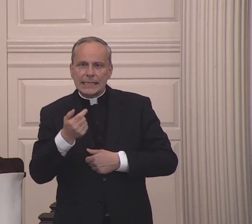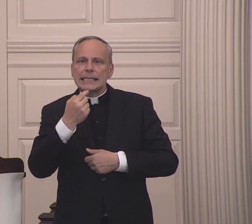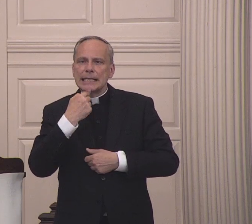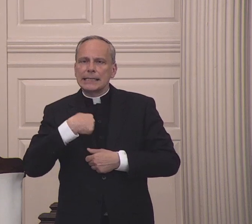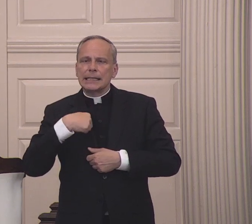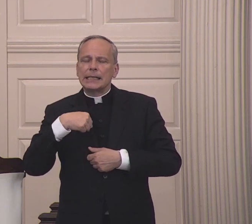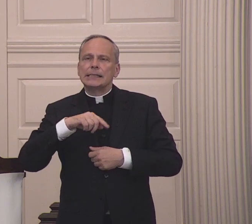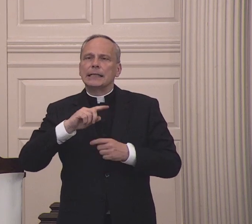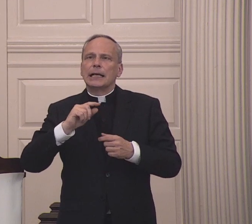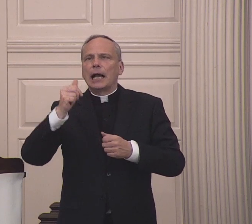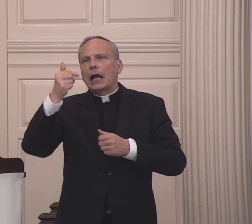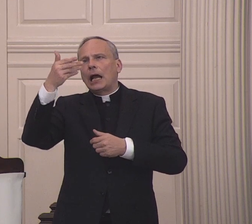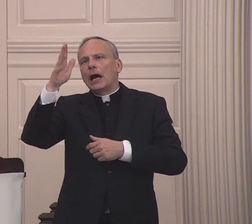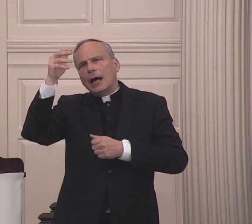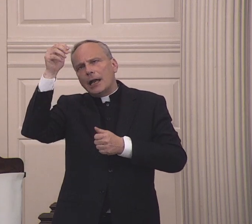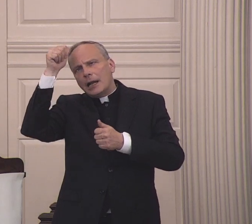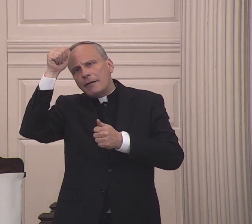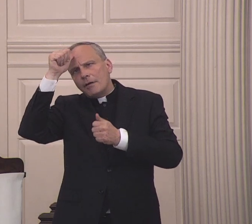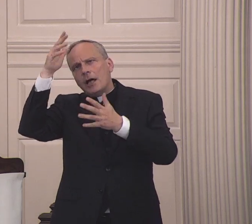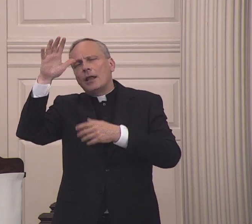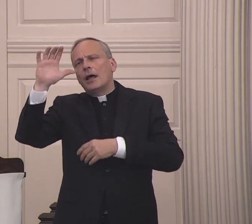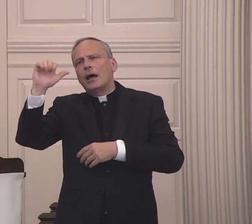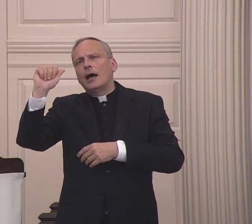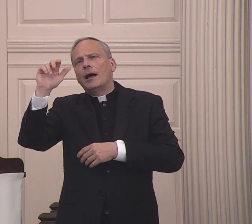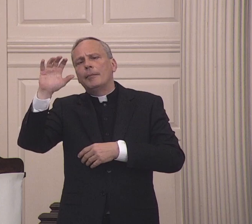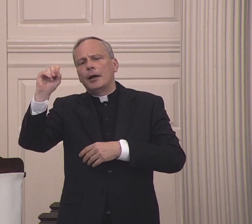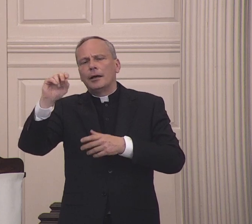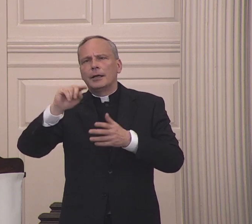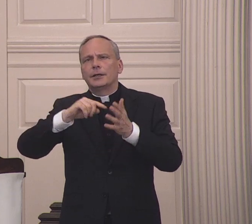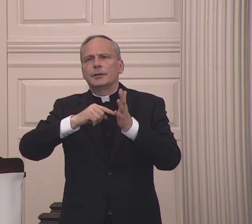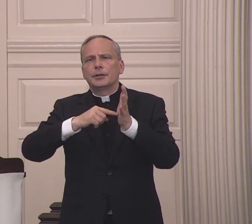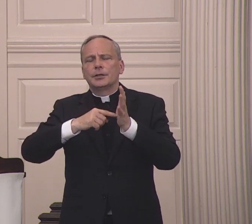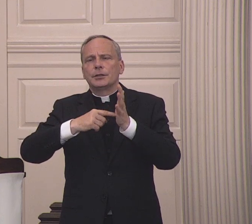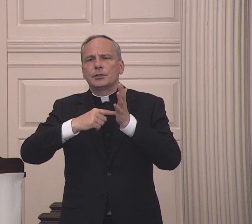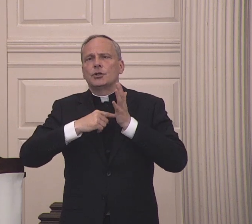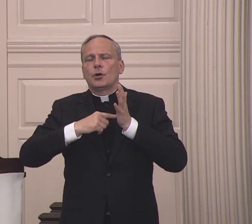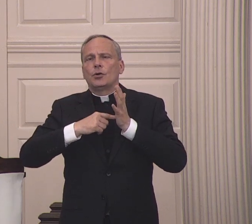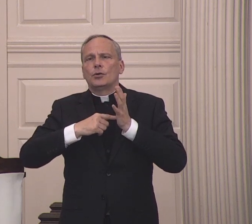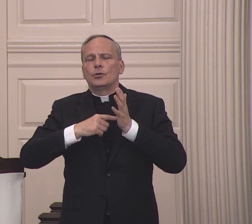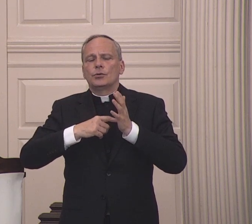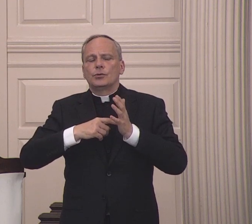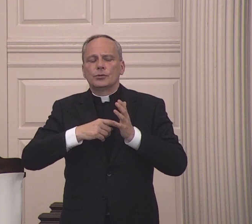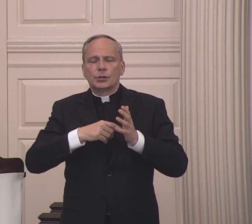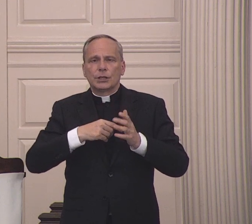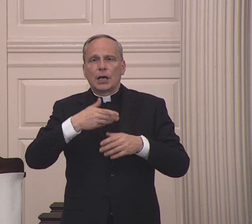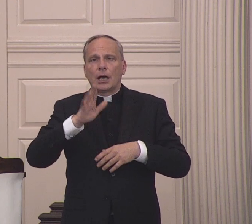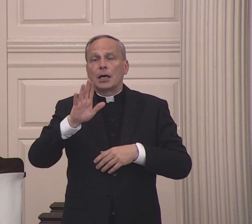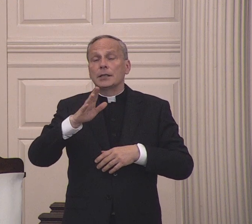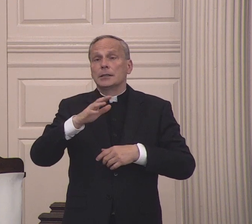merciful. God is loving. God is compassionate.